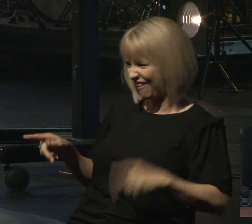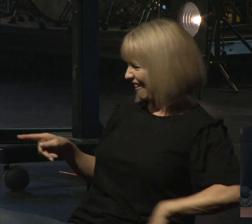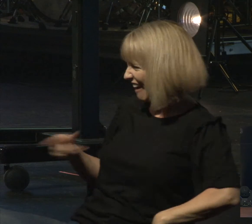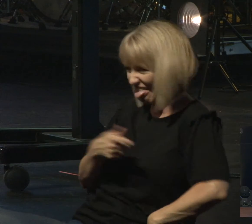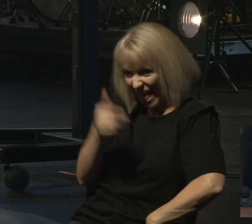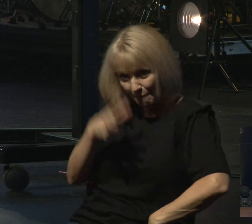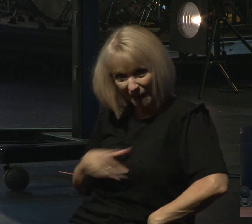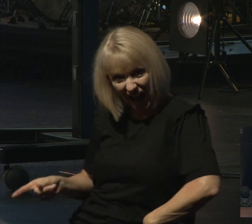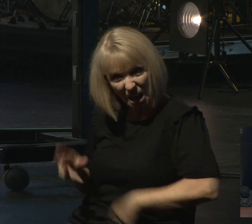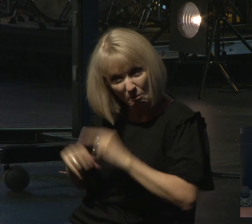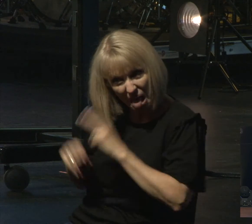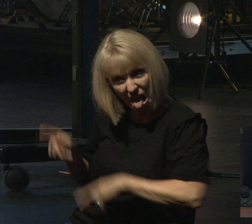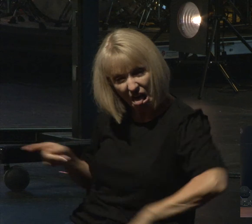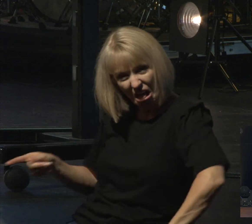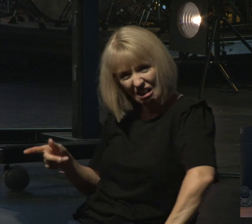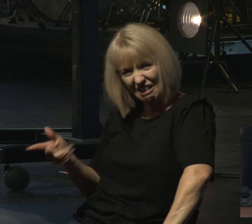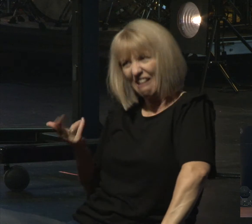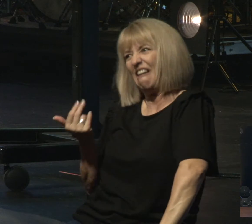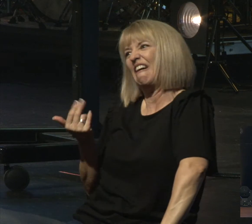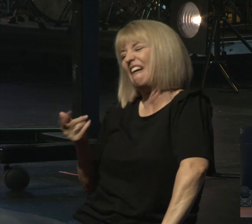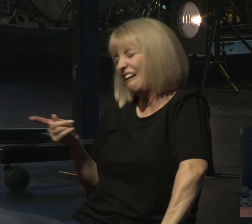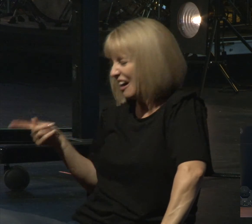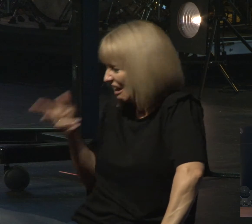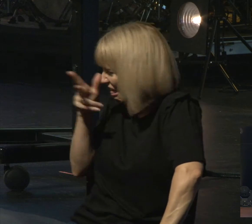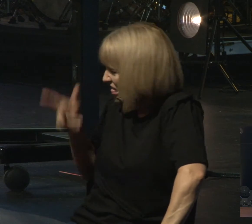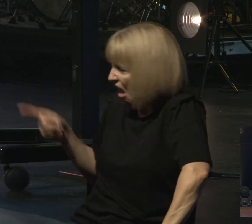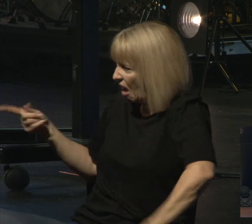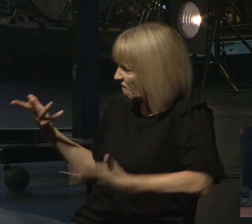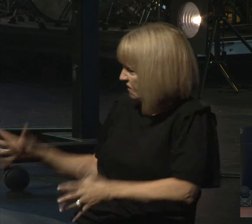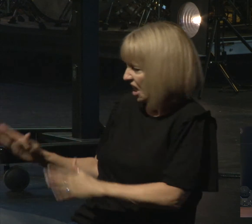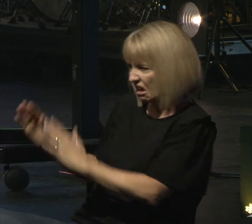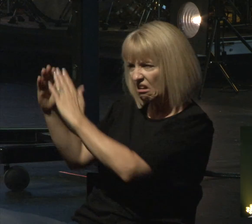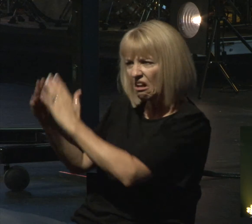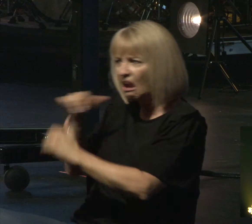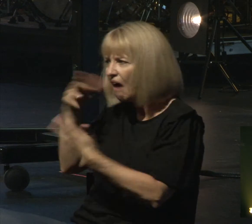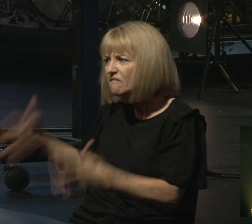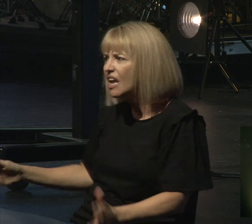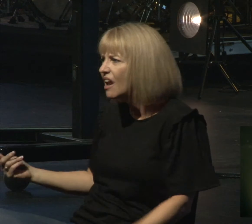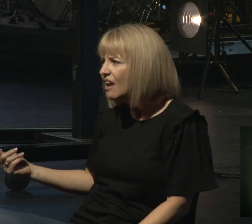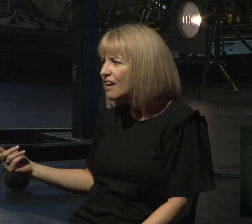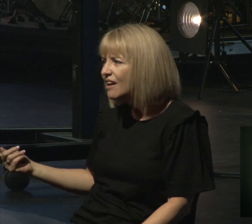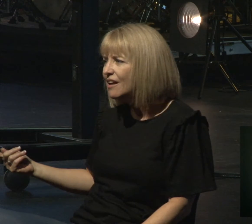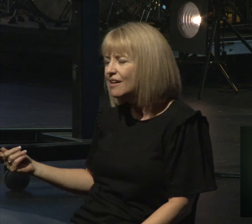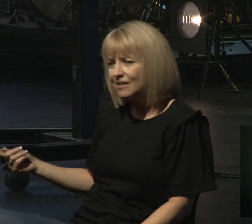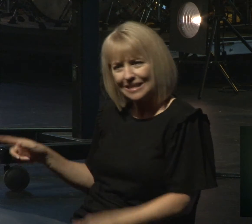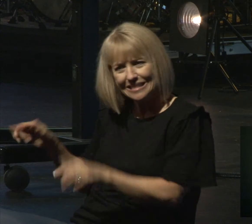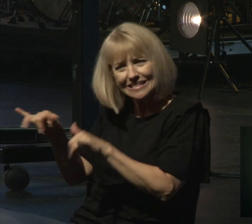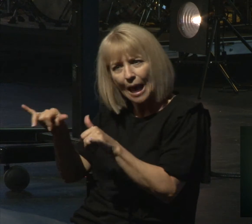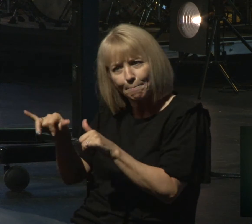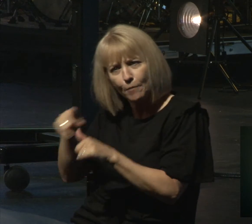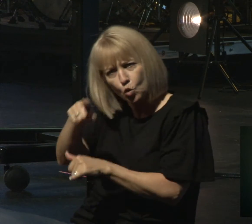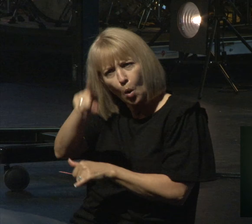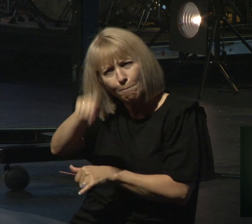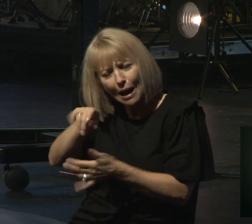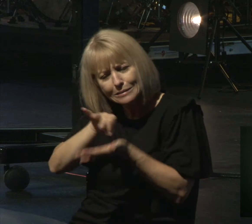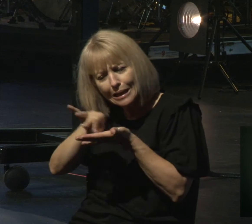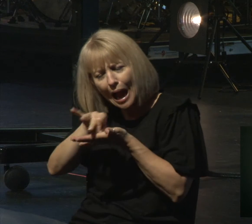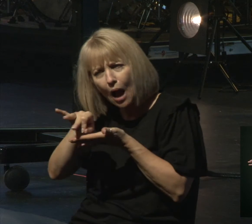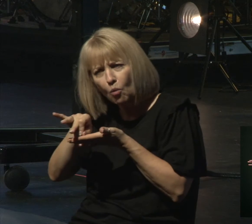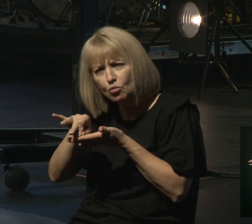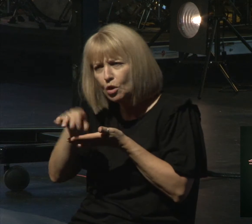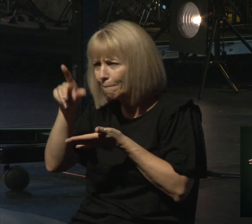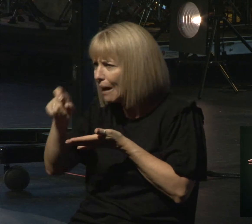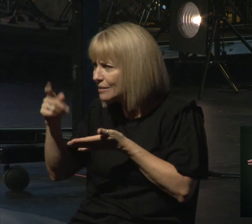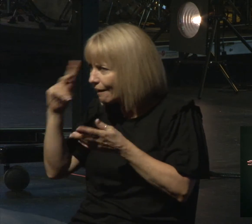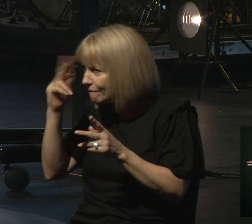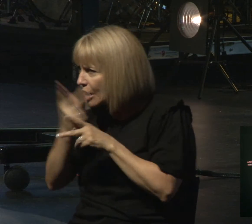man began a build and was not able to finish it. Essentially what Jesus is saying is, don't be like some of the men in